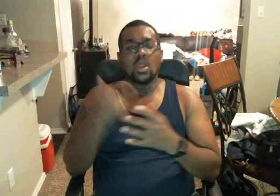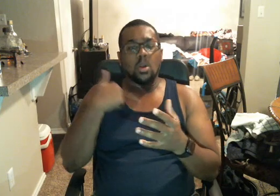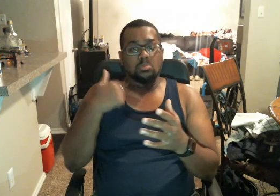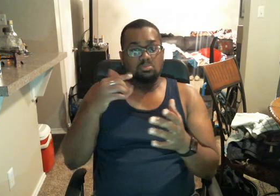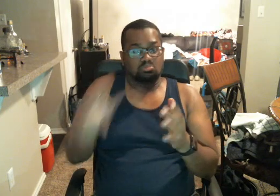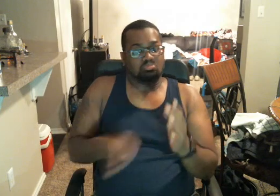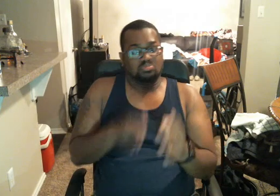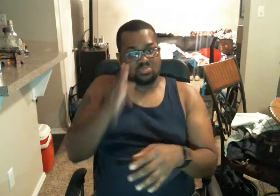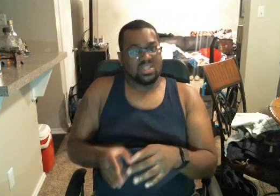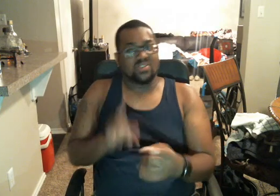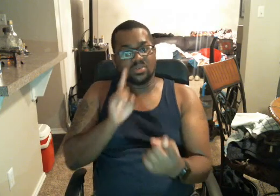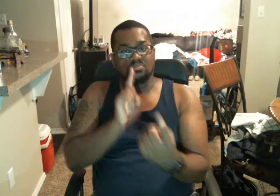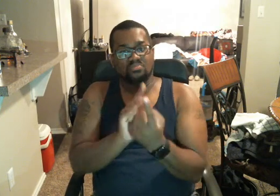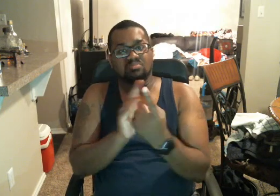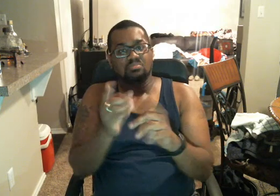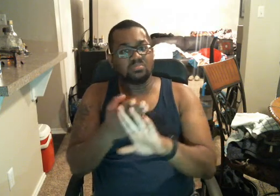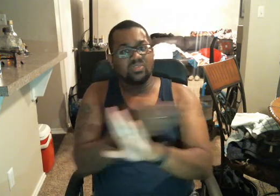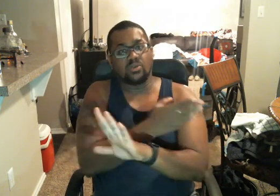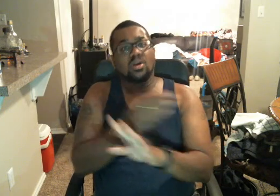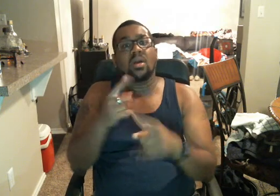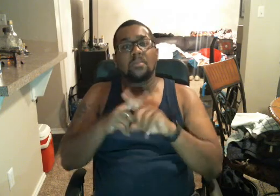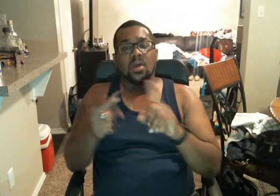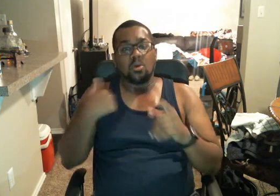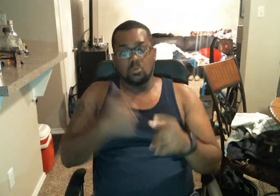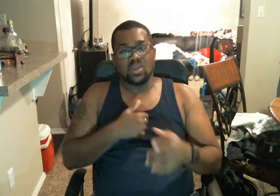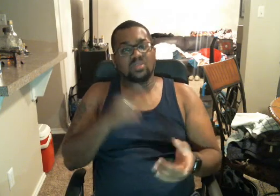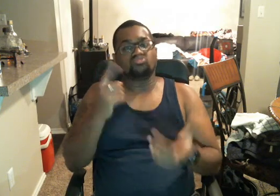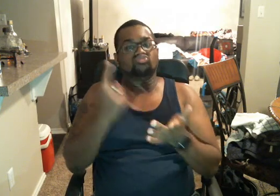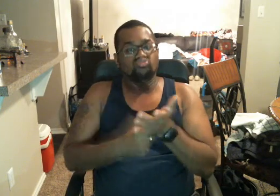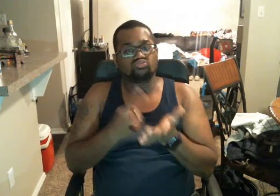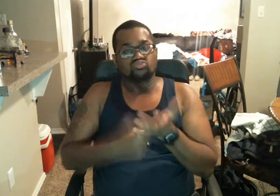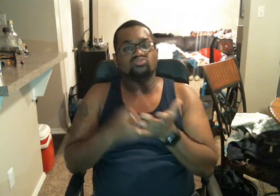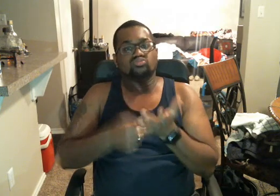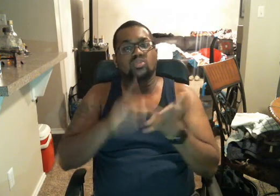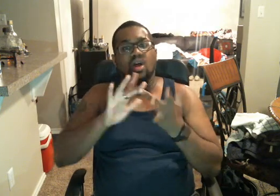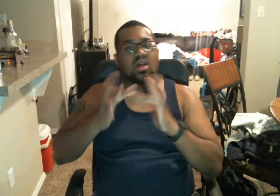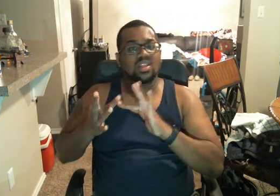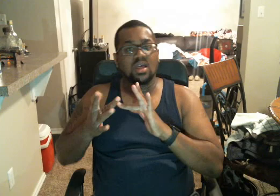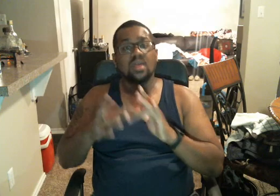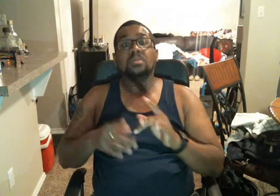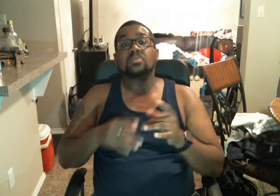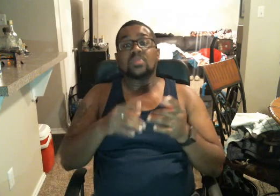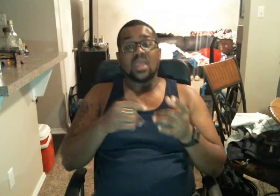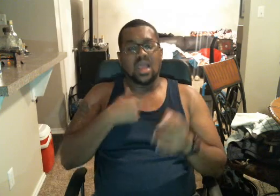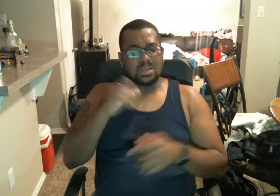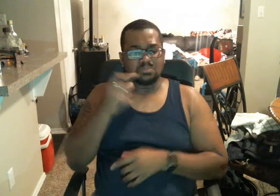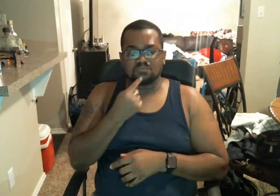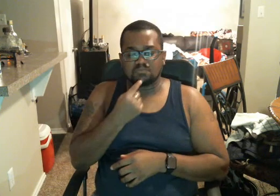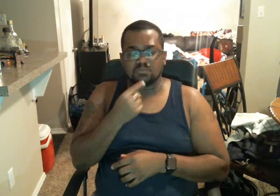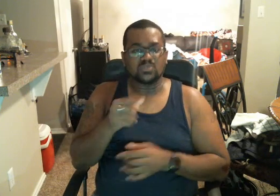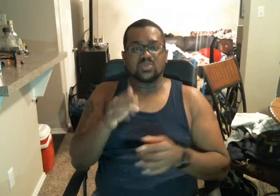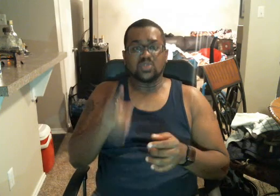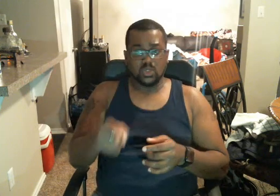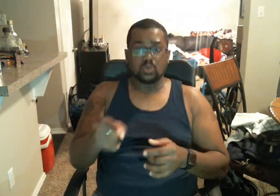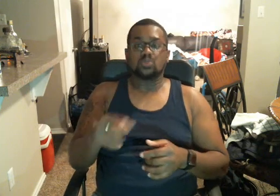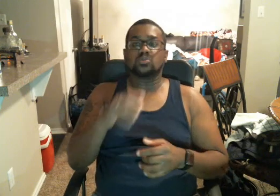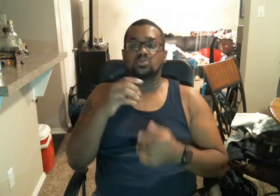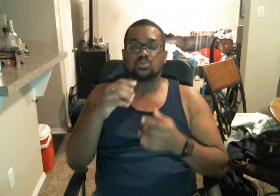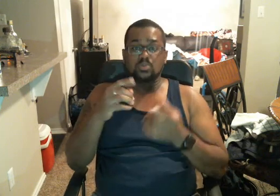Stéphane, I've never met you before. You don't owe me anything. But I know that in the 1990s, you suffered from depression. And I'd like to ask you, if you're okay, how